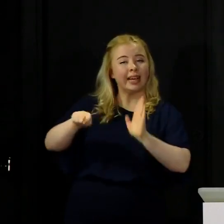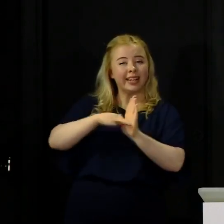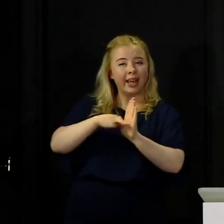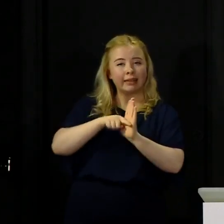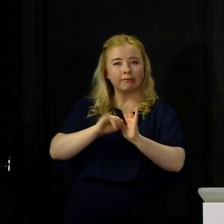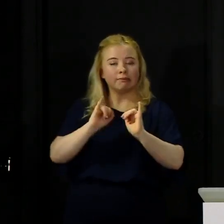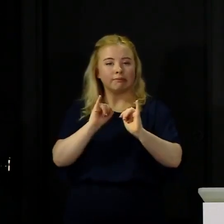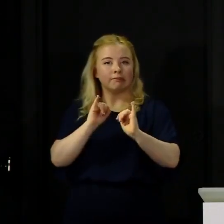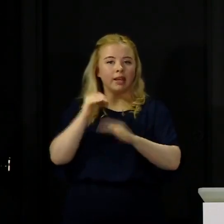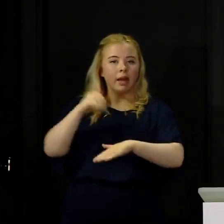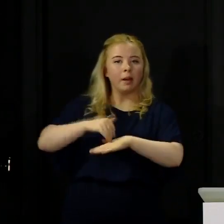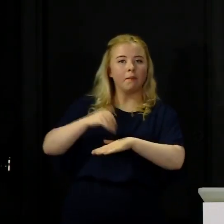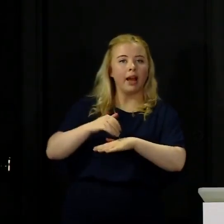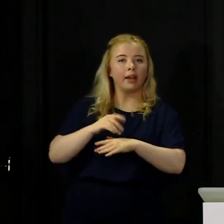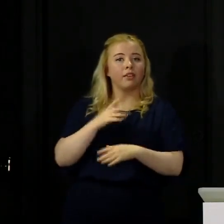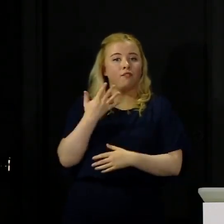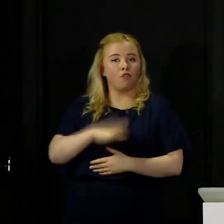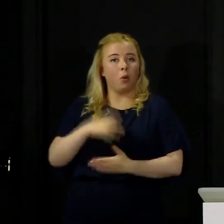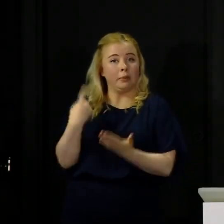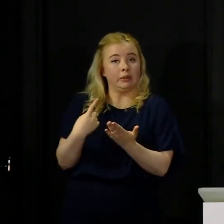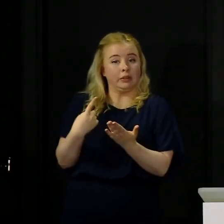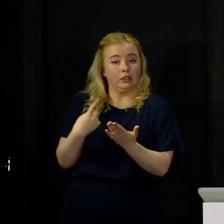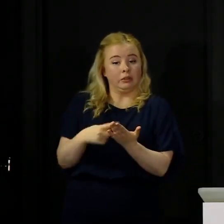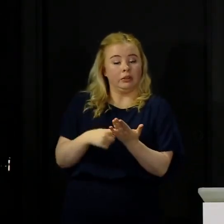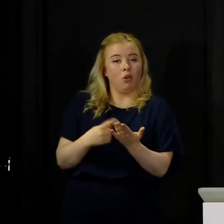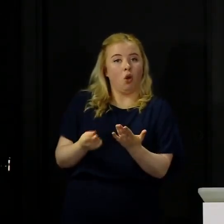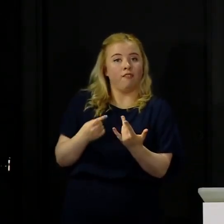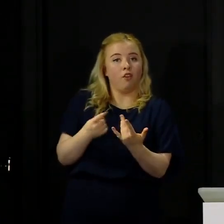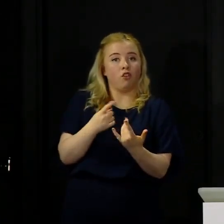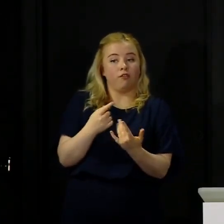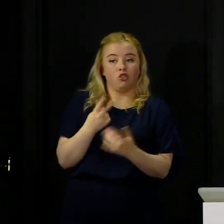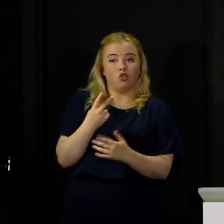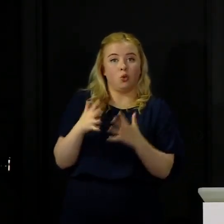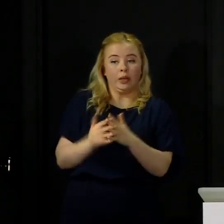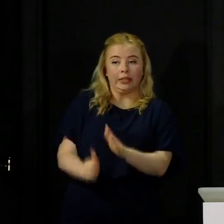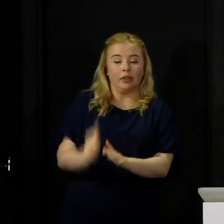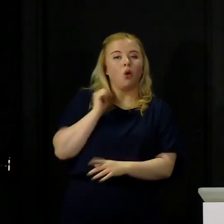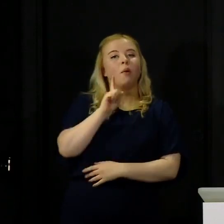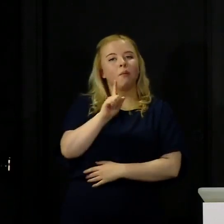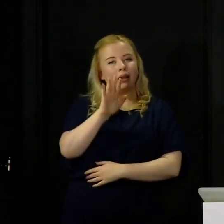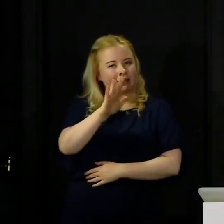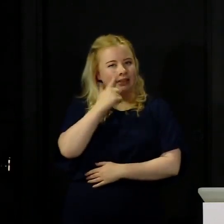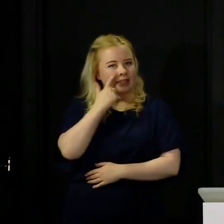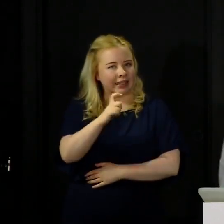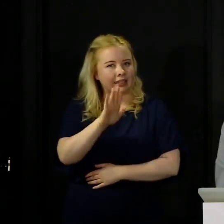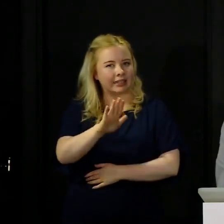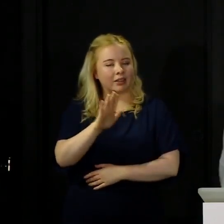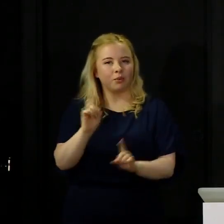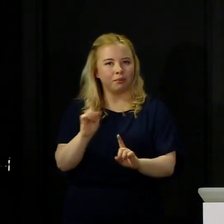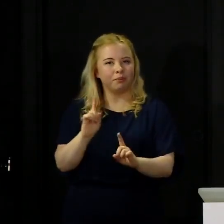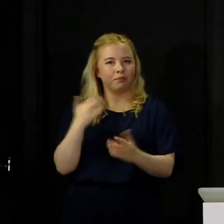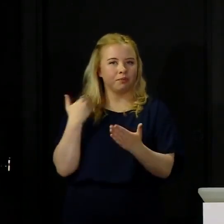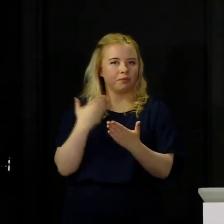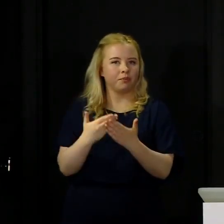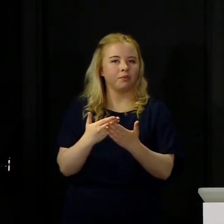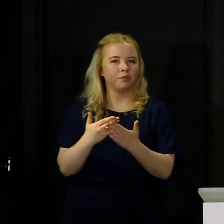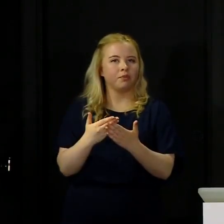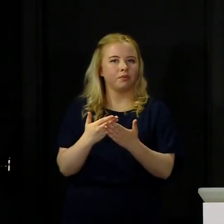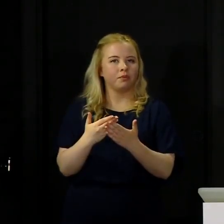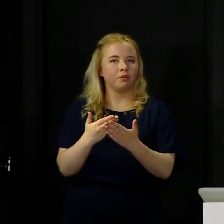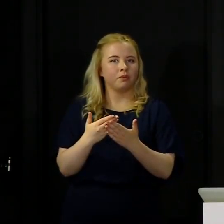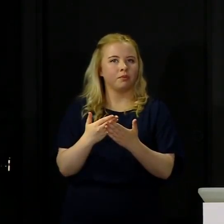made 2 weeks ago. But, and here's my injection of caution around this,